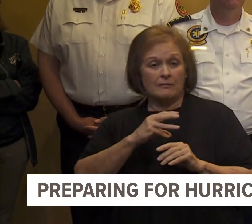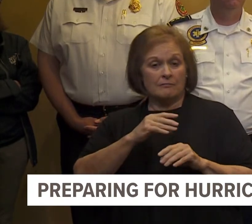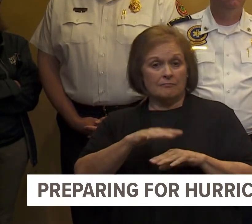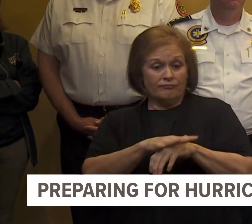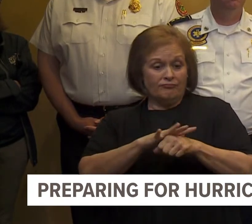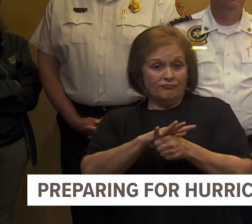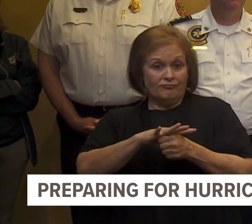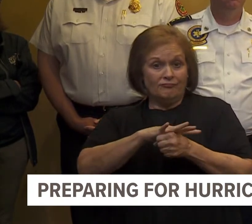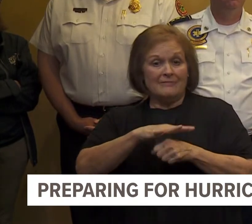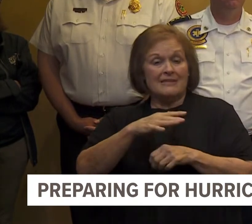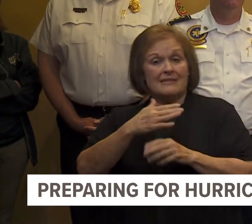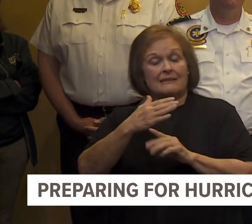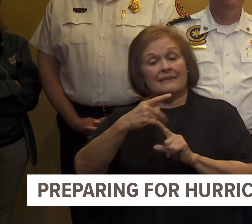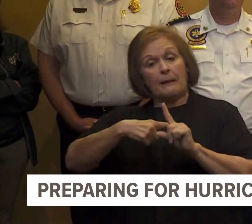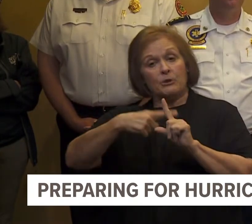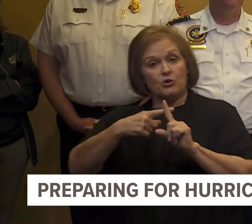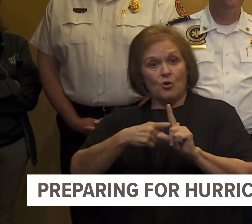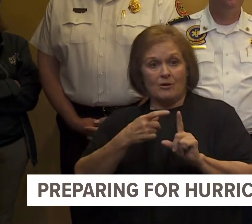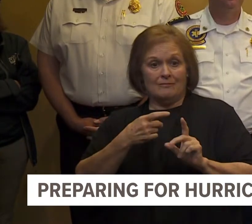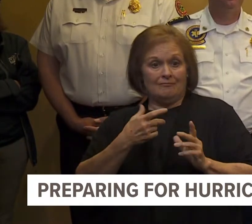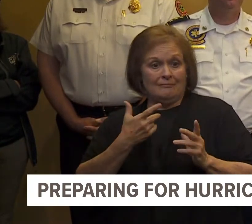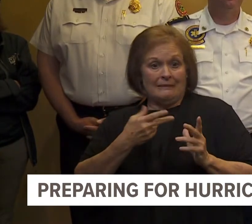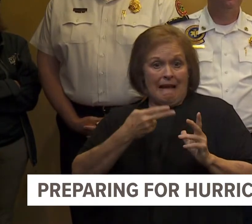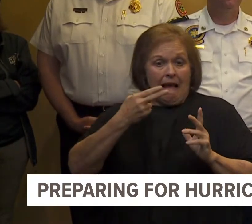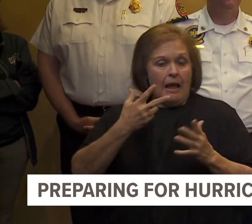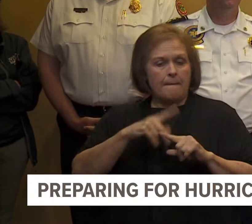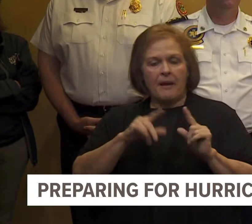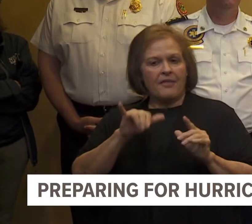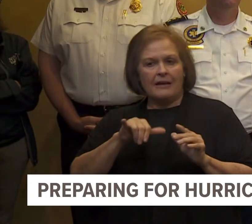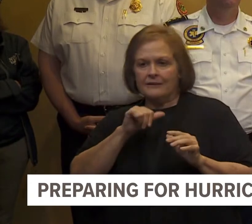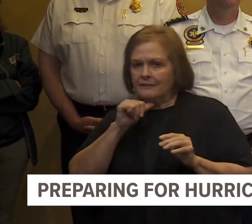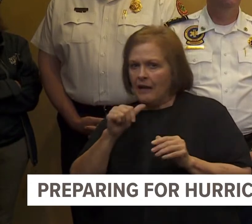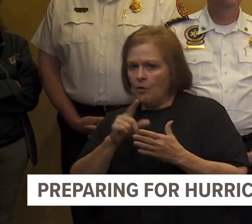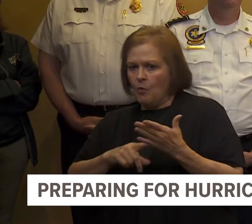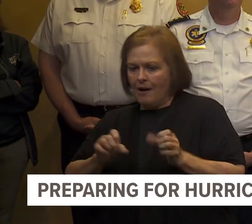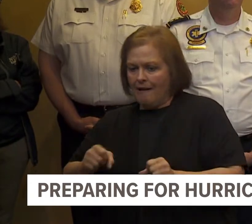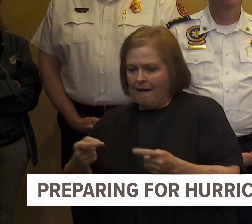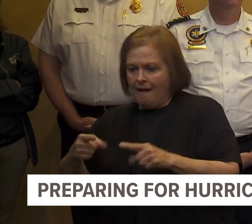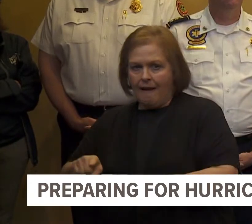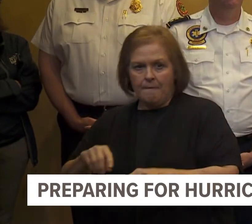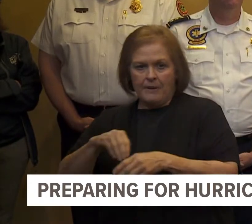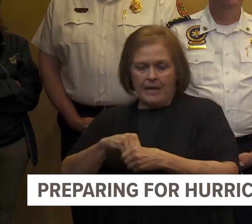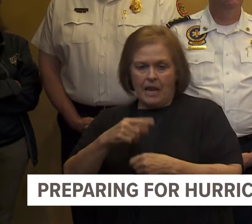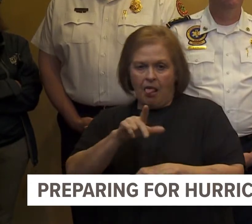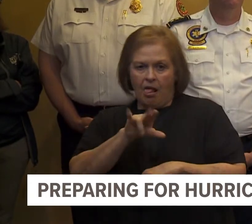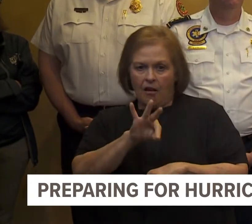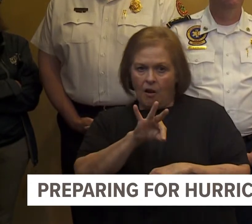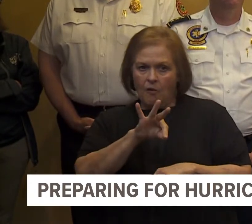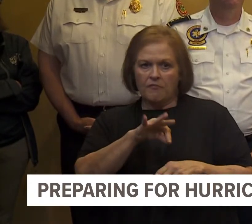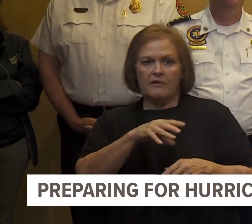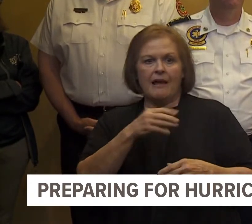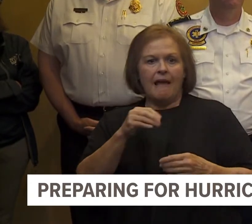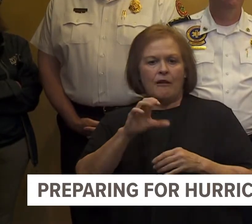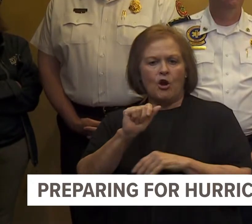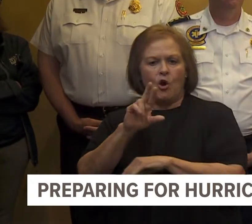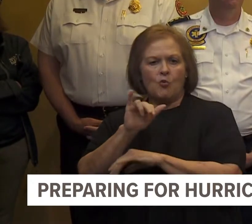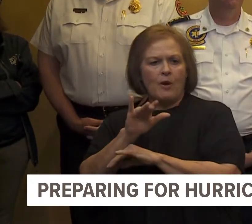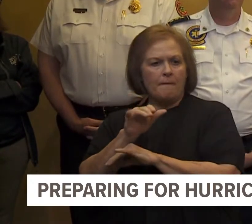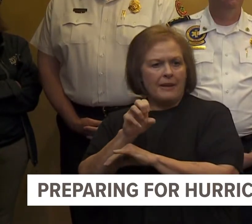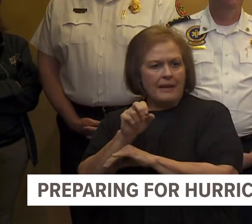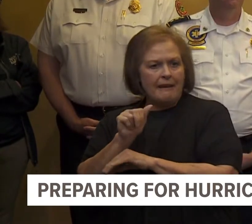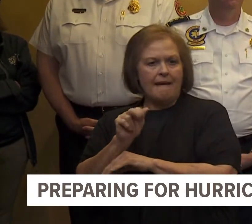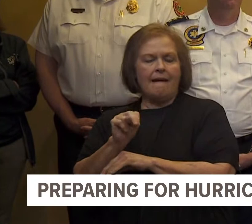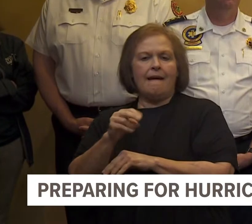high, and that doesn't really have anything to do with what can form in the Gulf of Mexico off the Yucatan Peninsula and the Caribbean